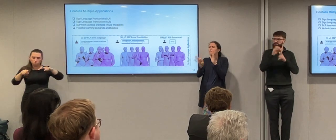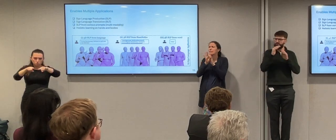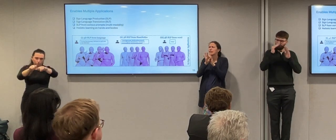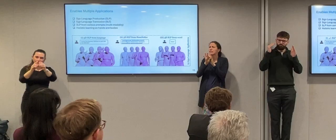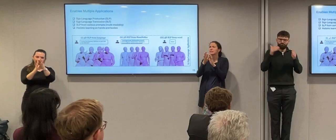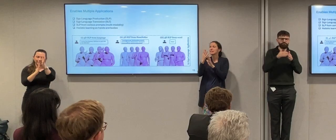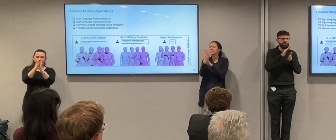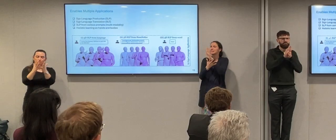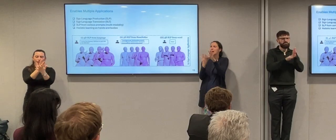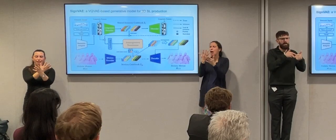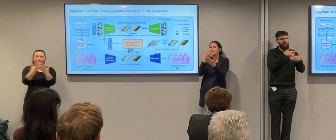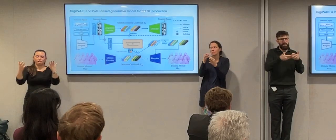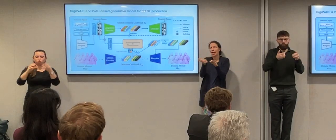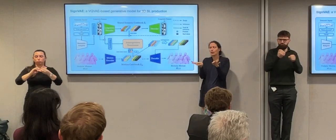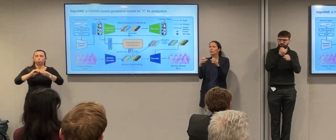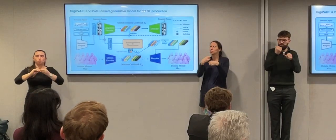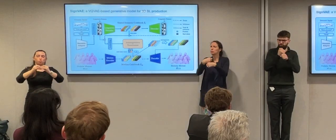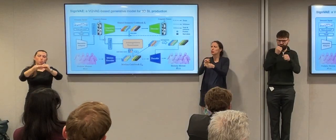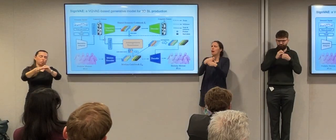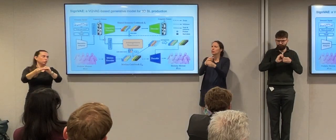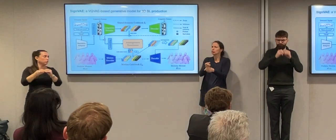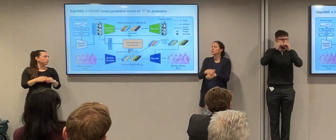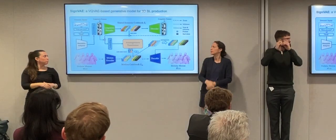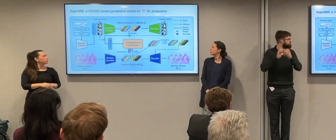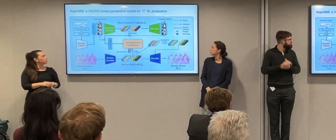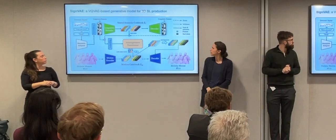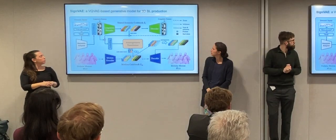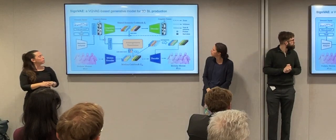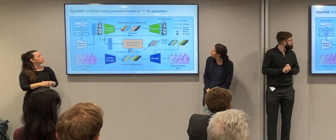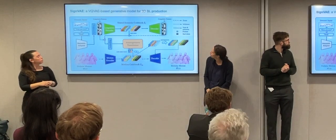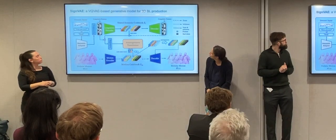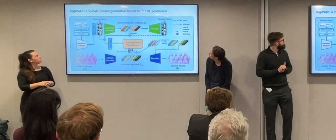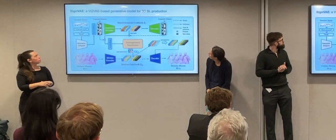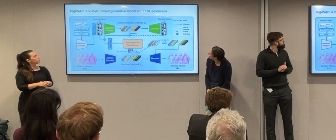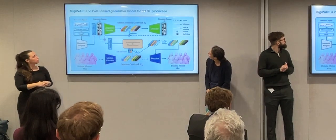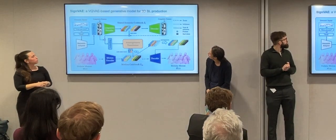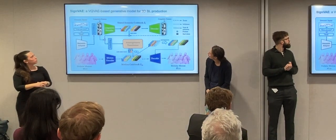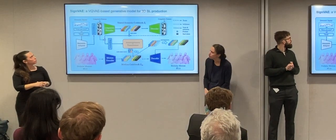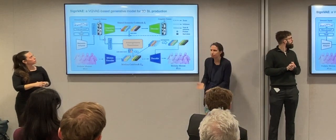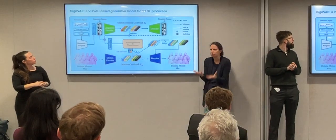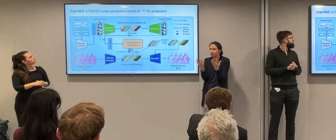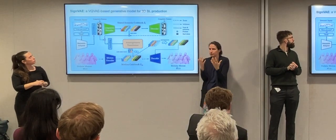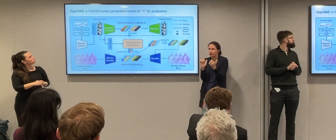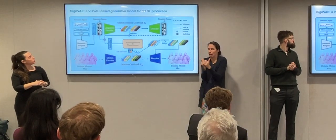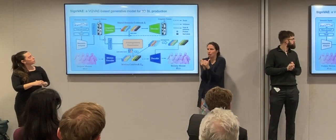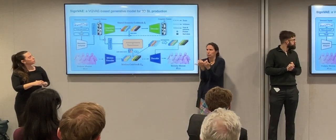production out of these. And to do this,